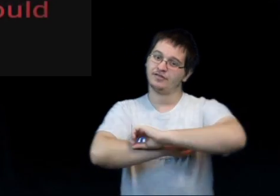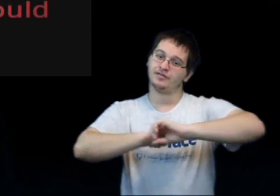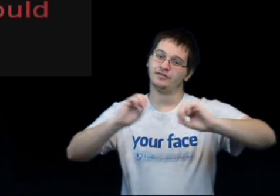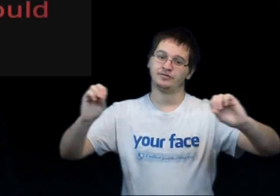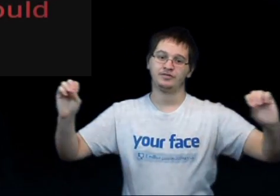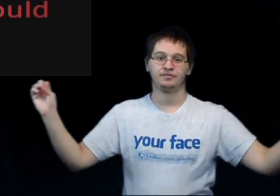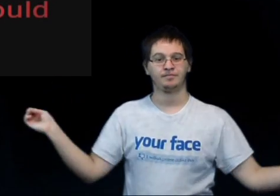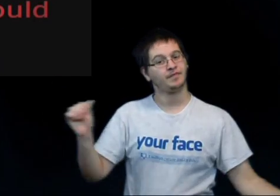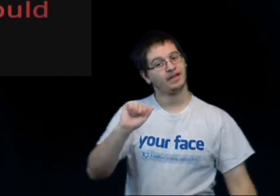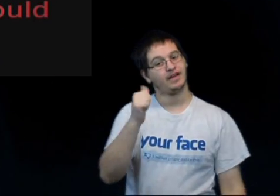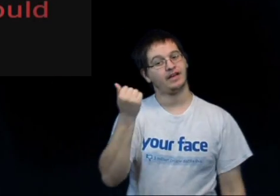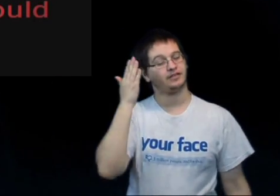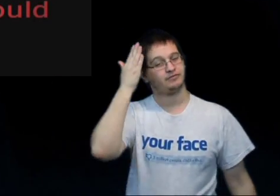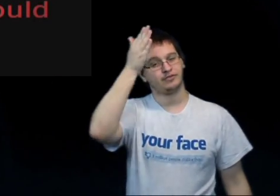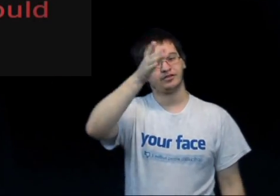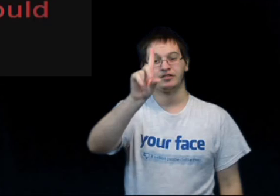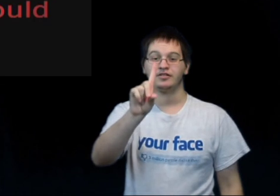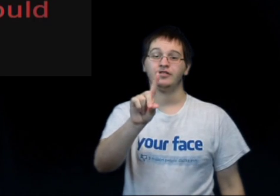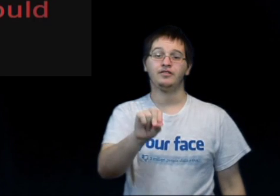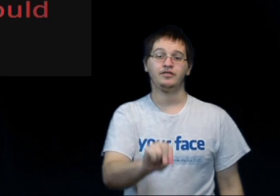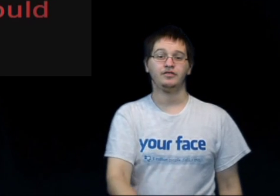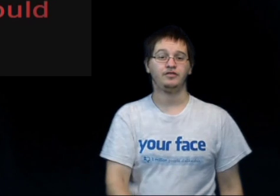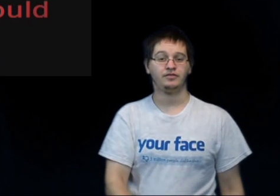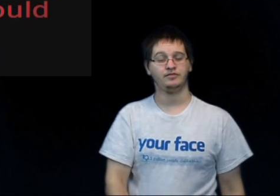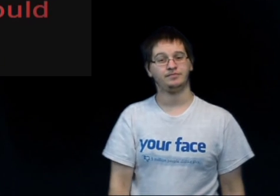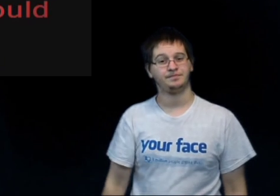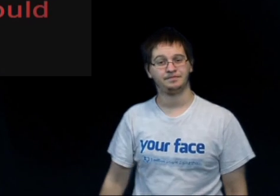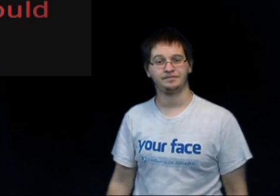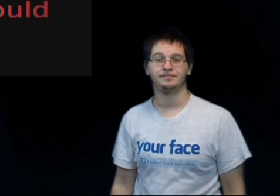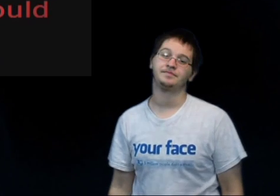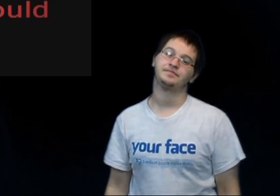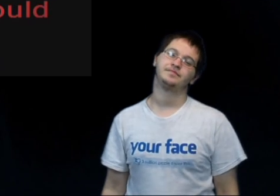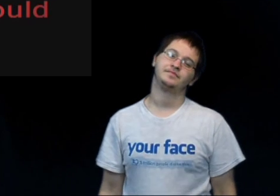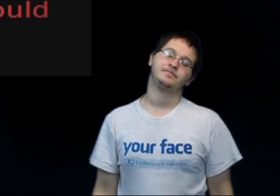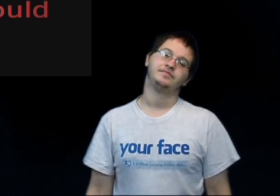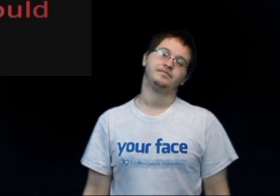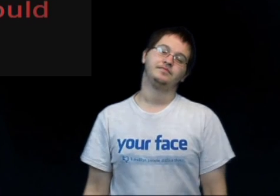there's nothing Anyone would do